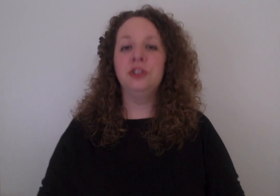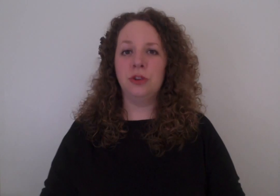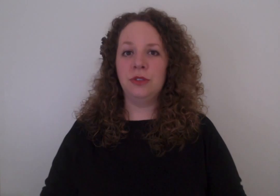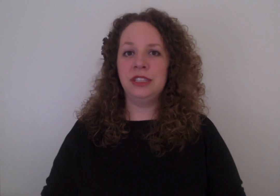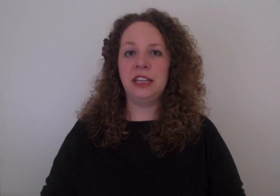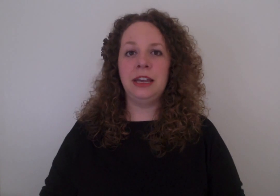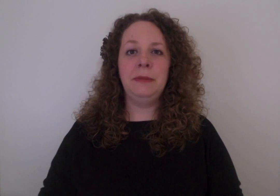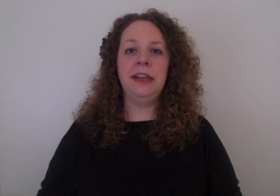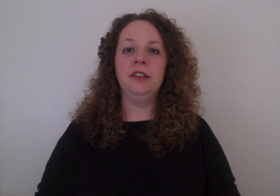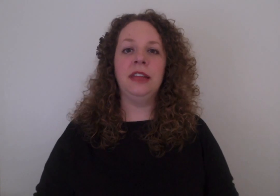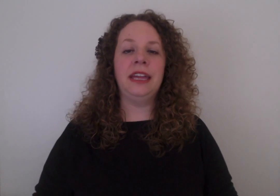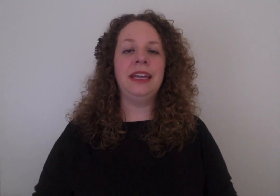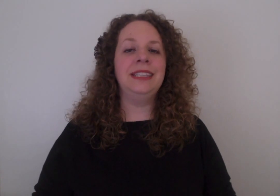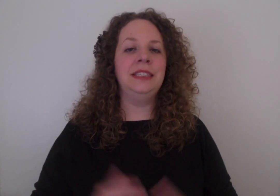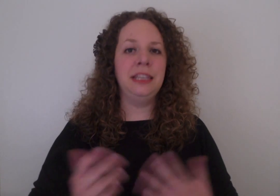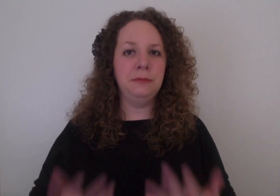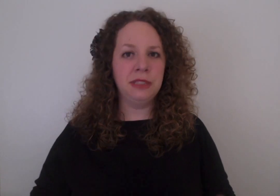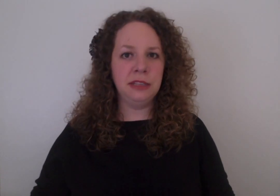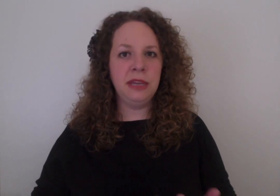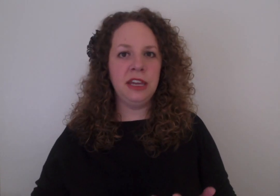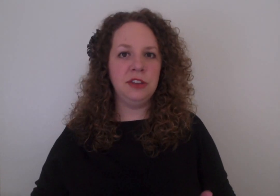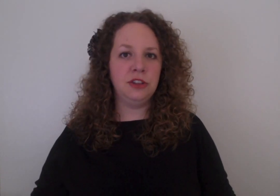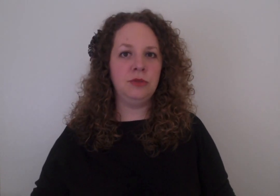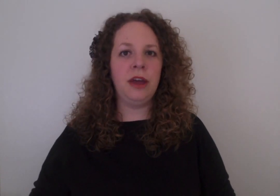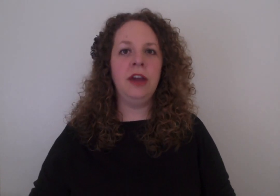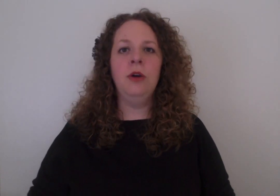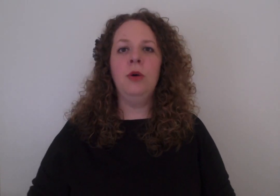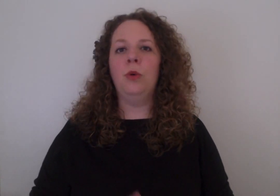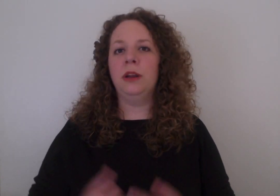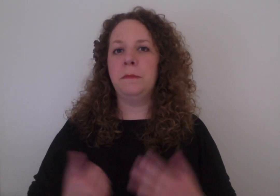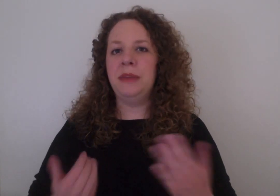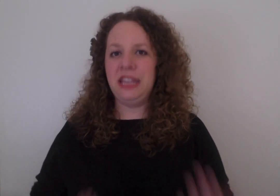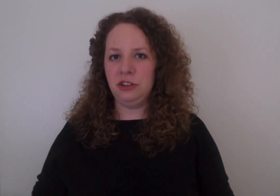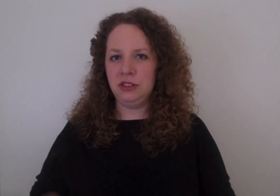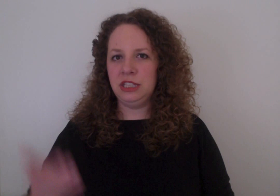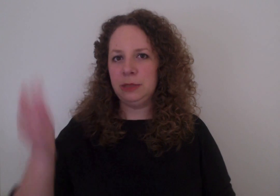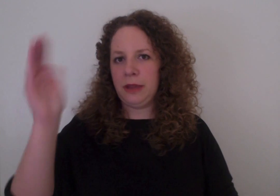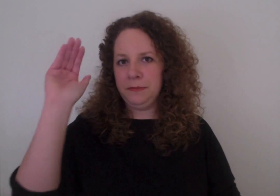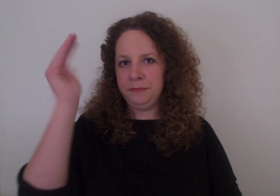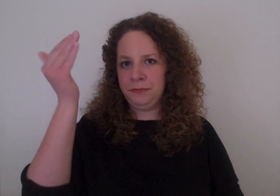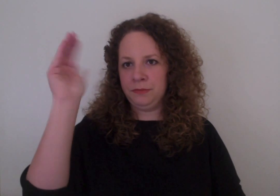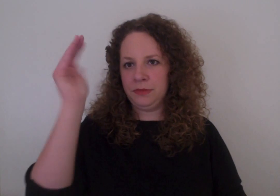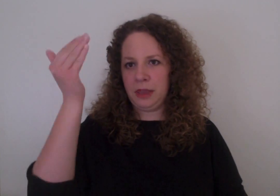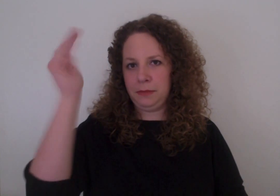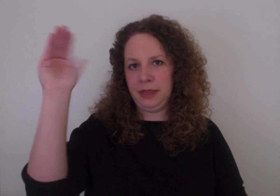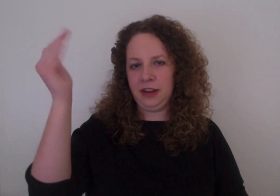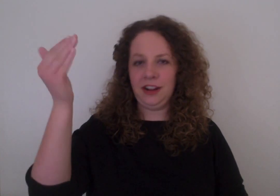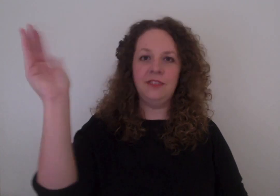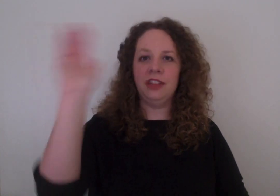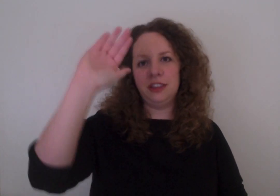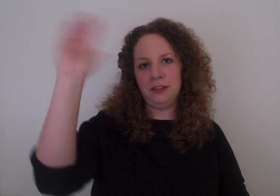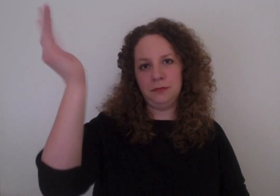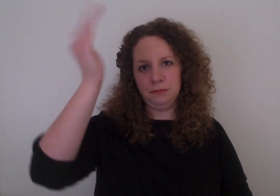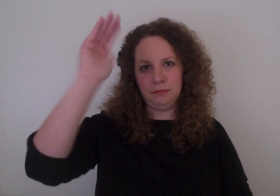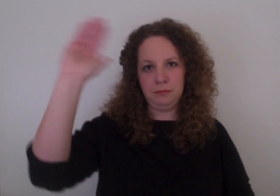the sign appear, like it seems to be a certain way, or it appears this way. Appear, kind of like the